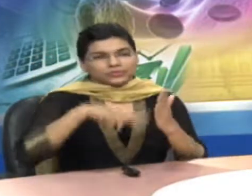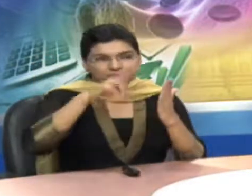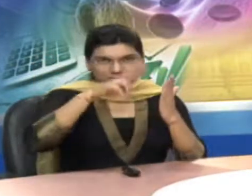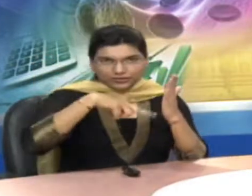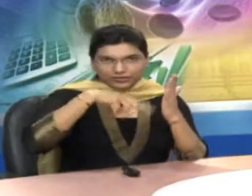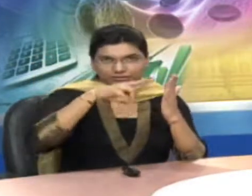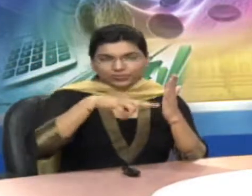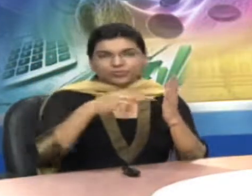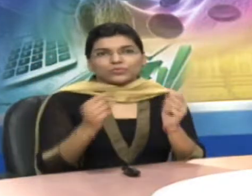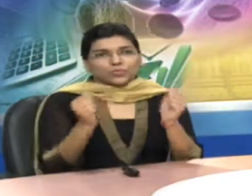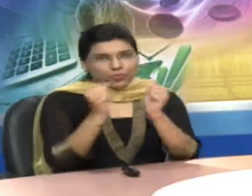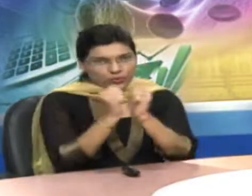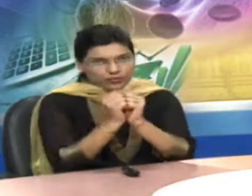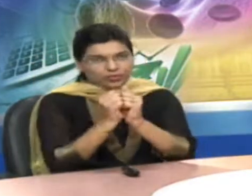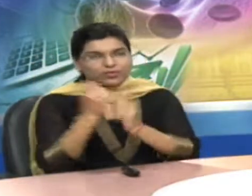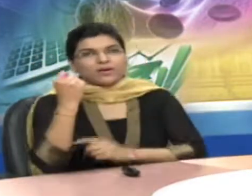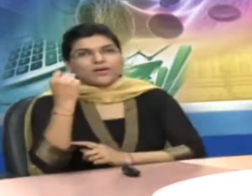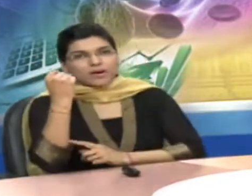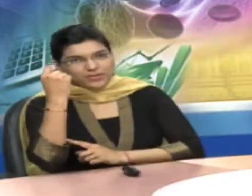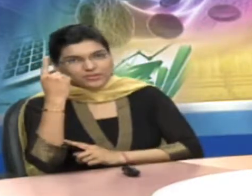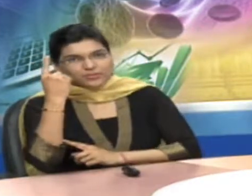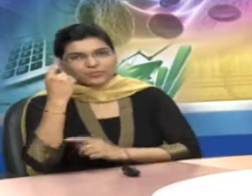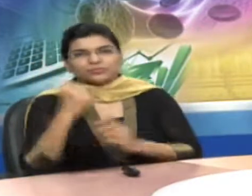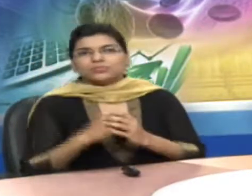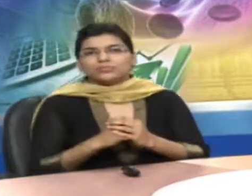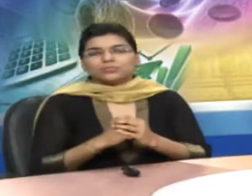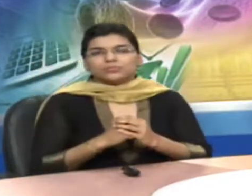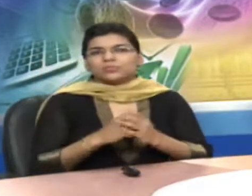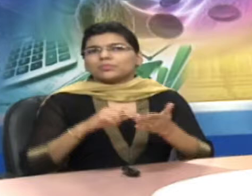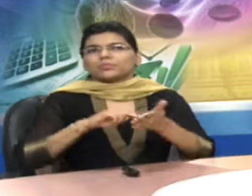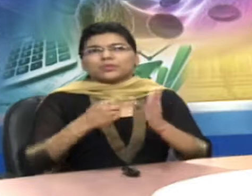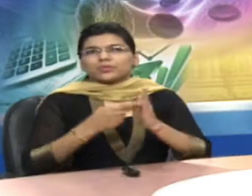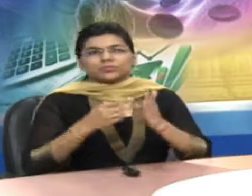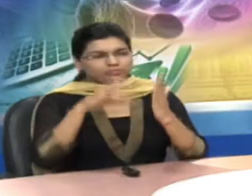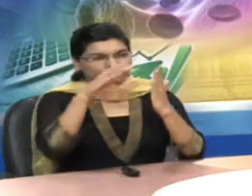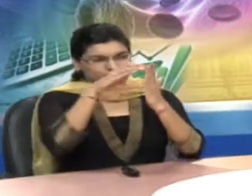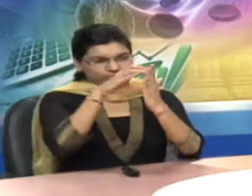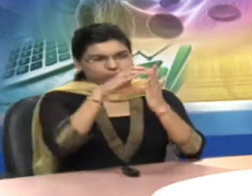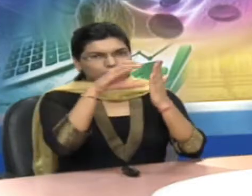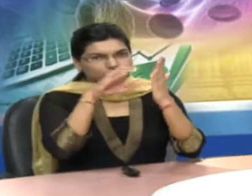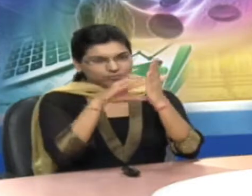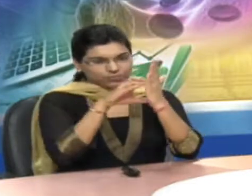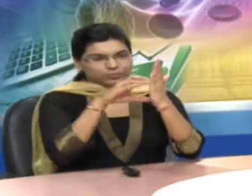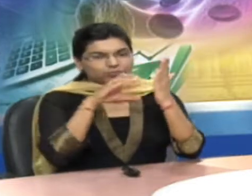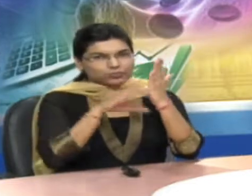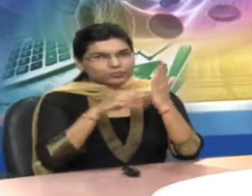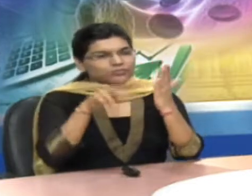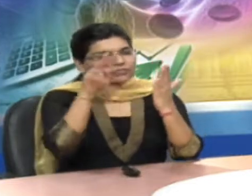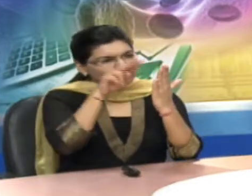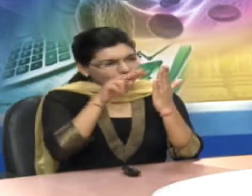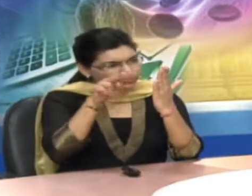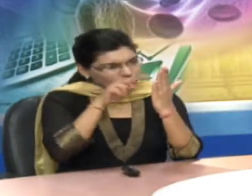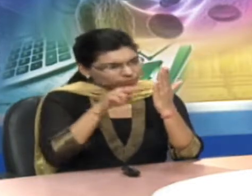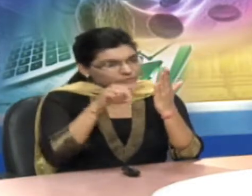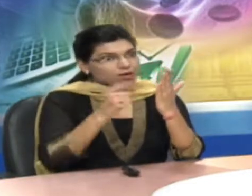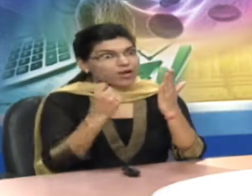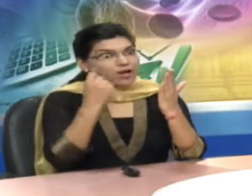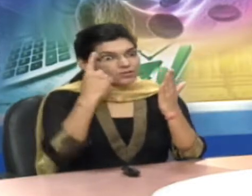Today's topic is reading with understanding. It means we have to just go through